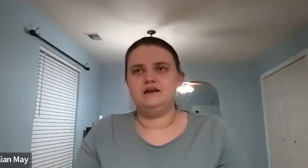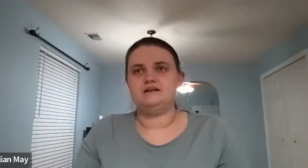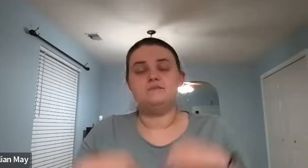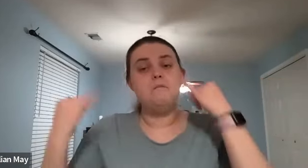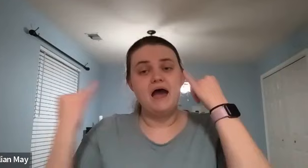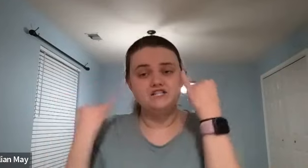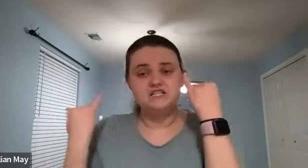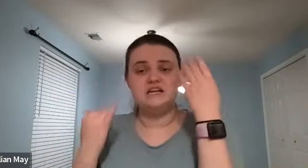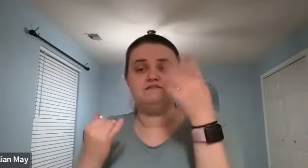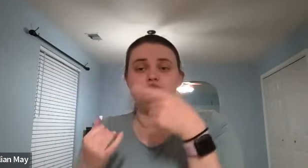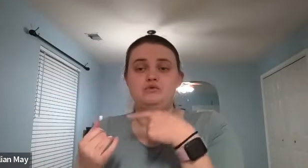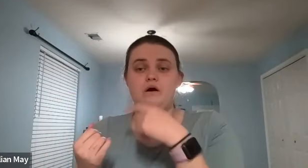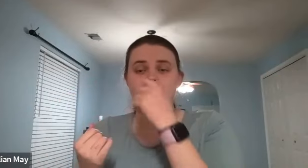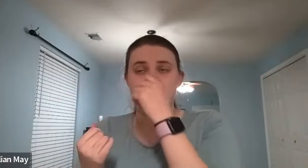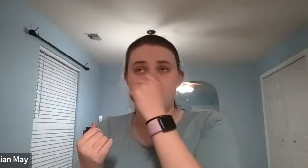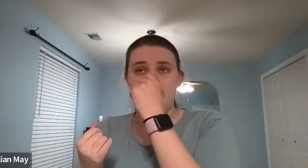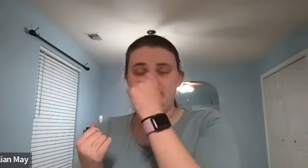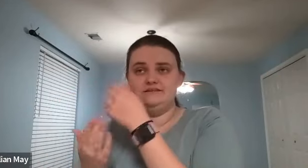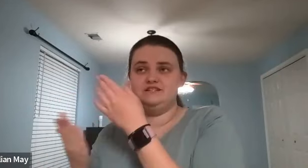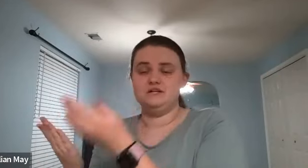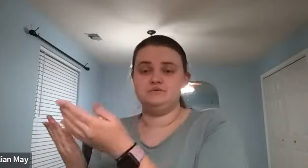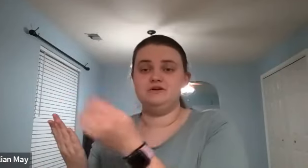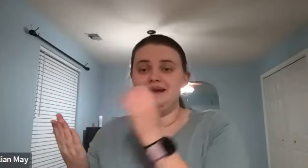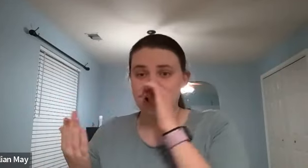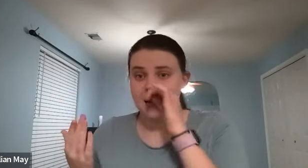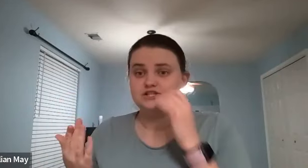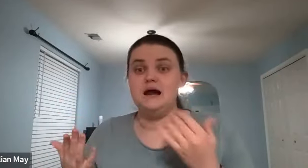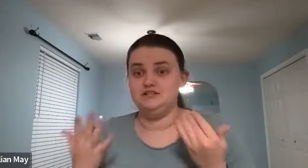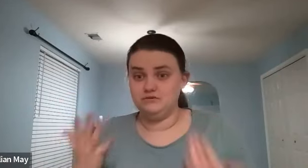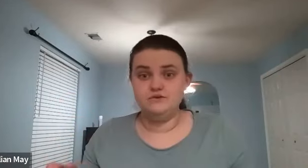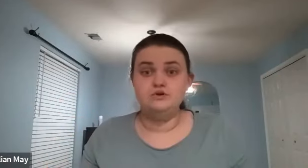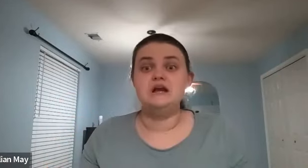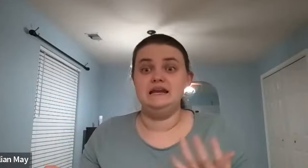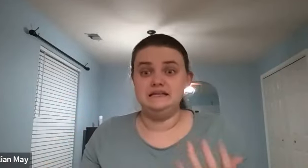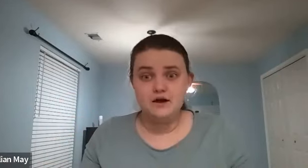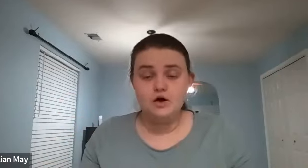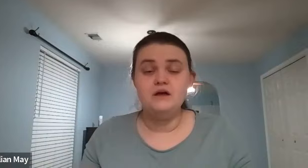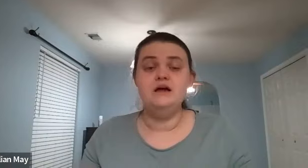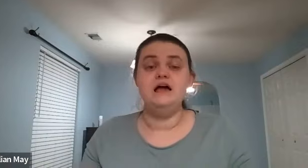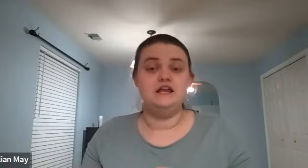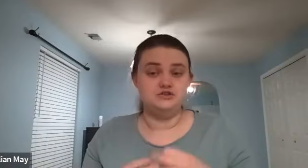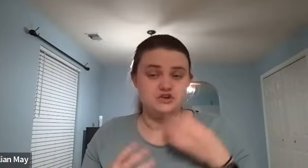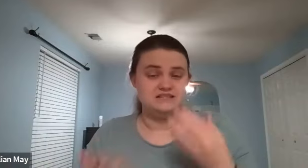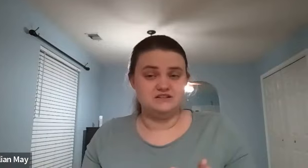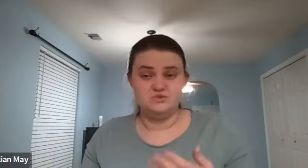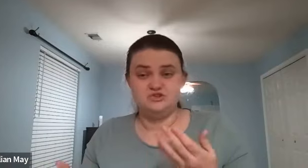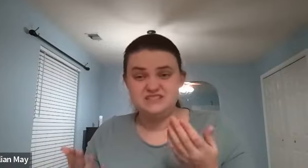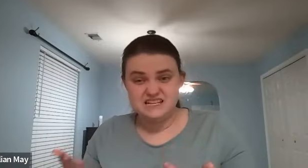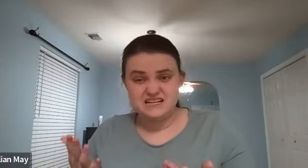because I'm imagining if you are in a situation where you're like, I don't feel good, I need help, and you're trying to tell someone you're sick,